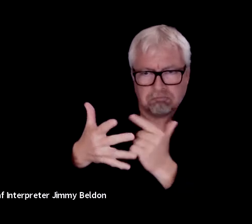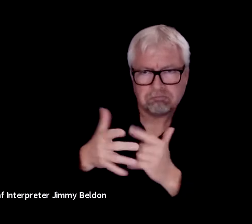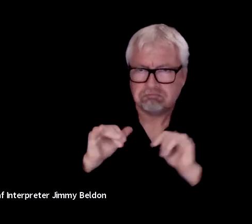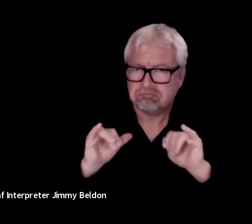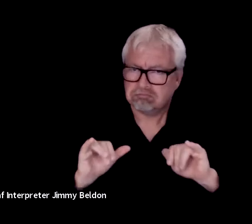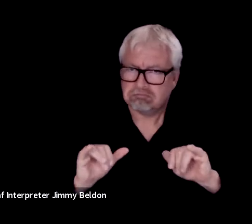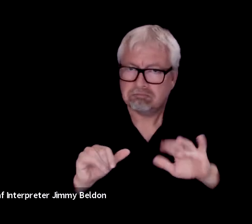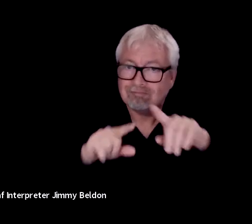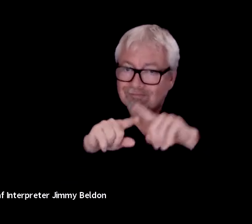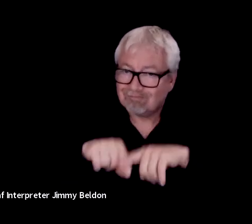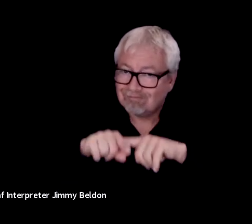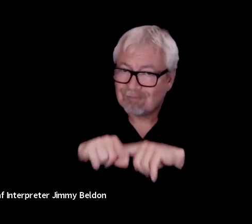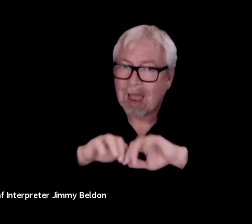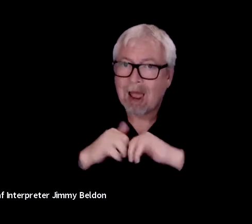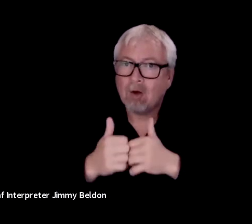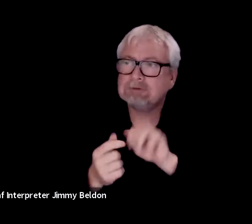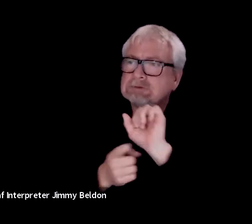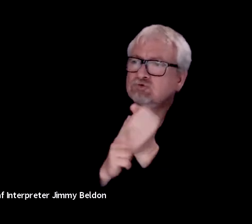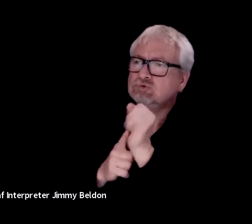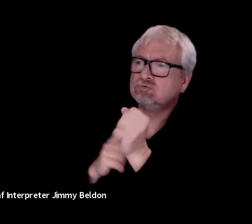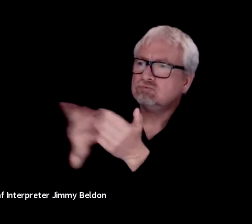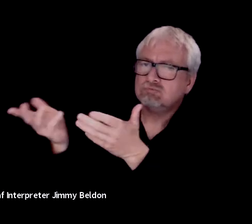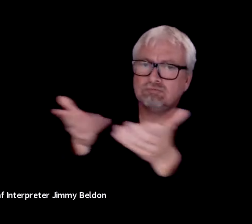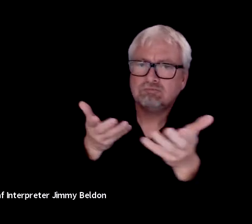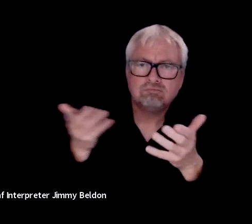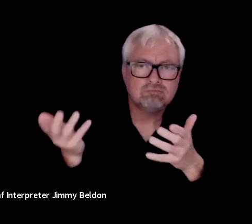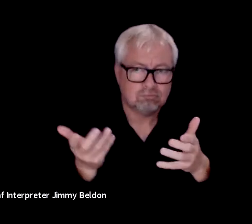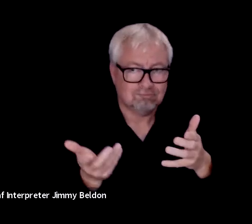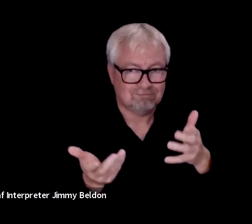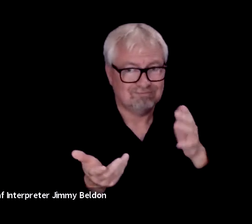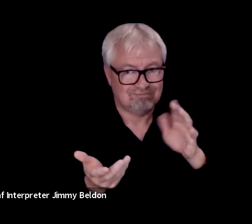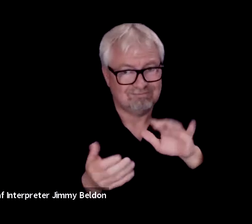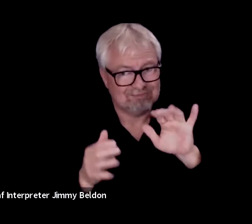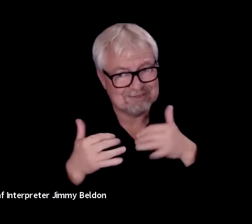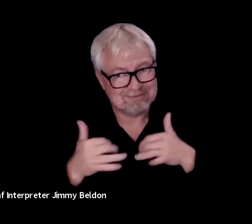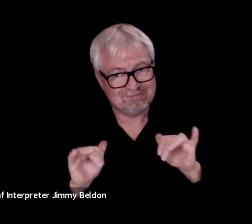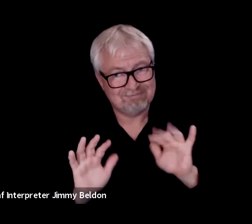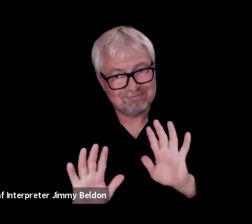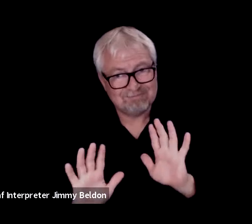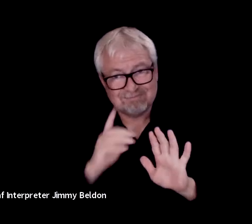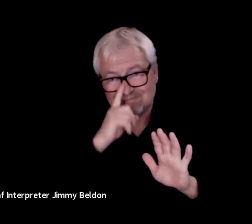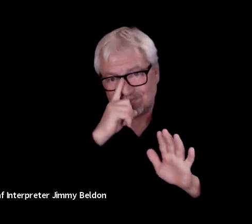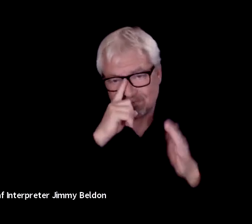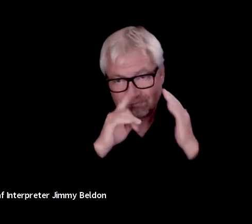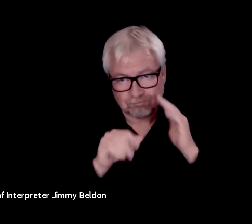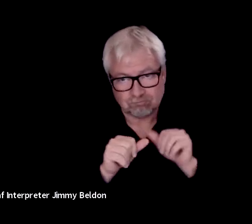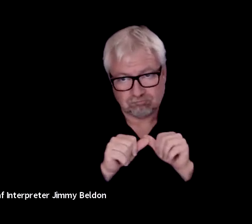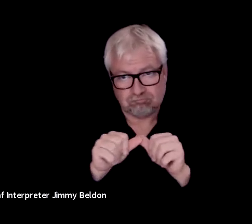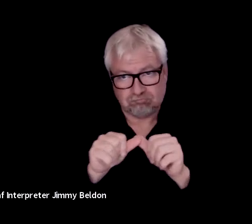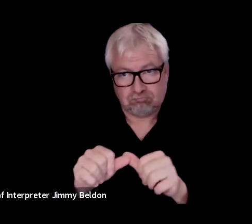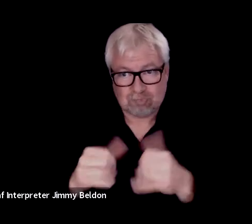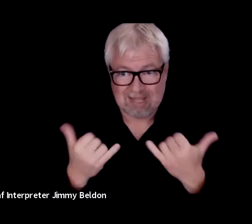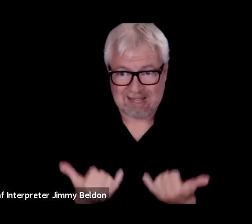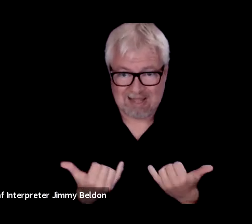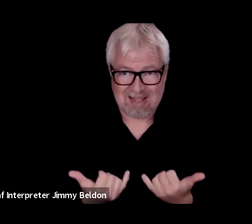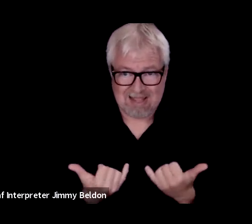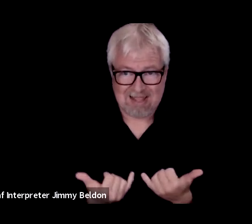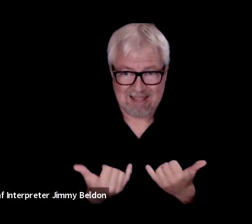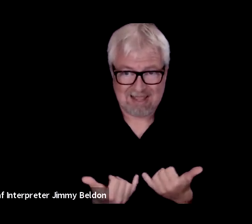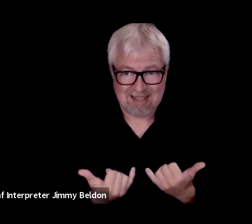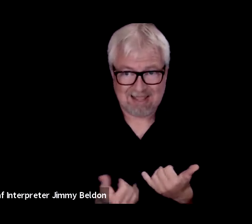to remember that we're just in a way different situation now than we were when vaccines first rolled out, when there